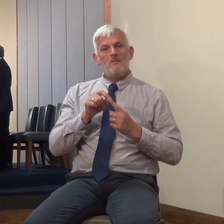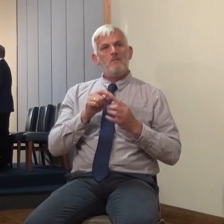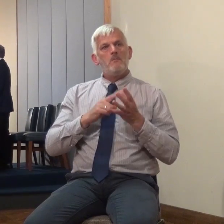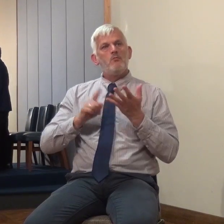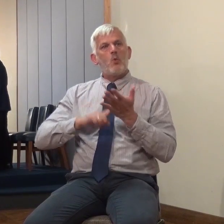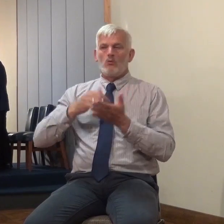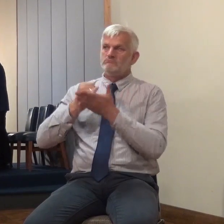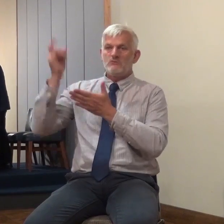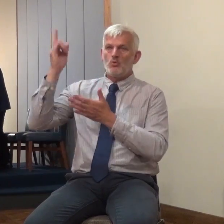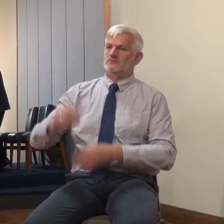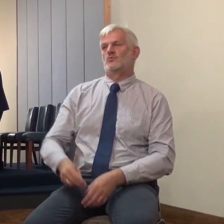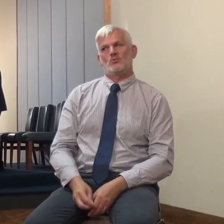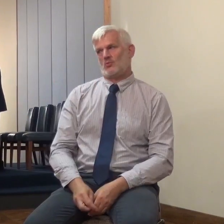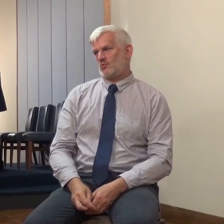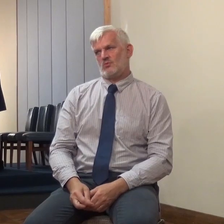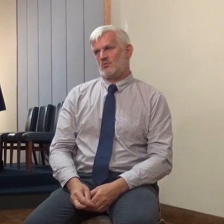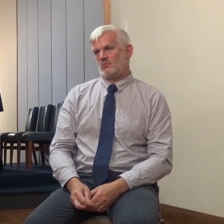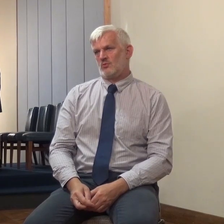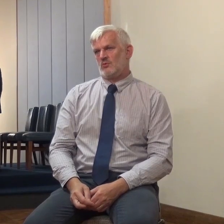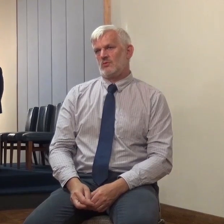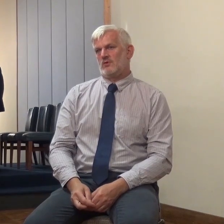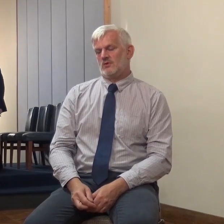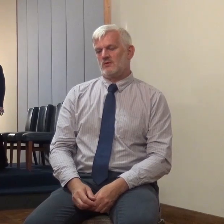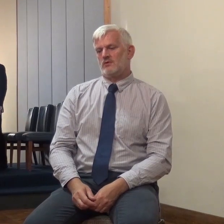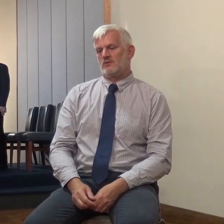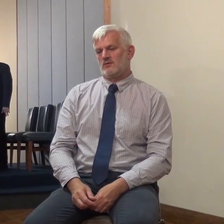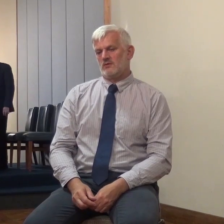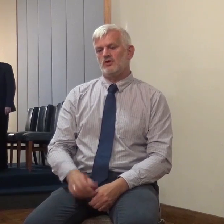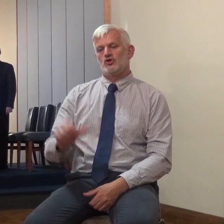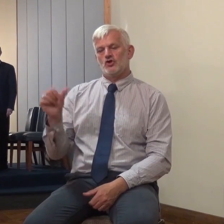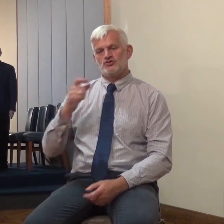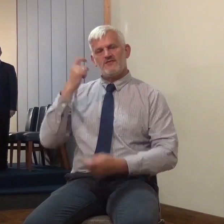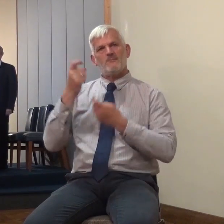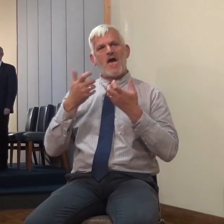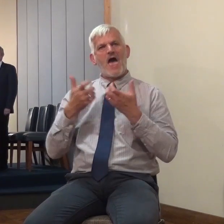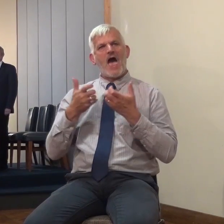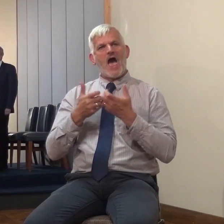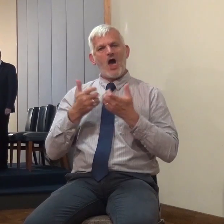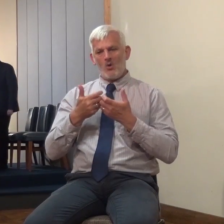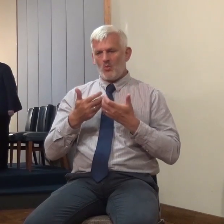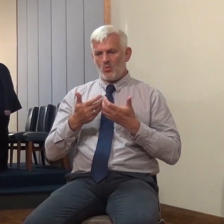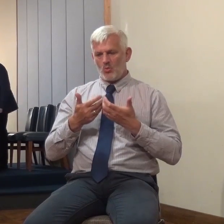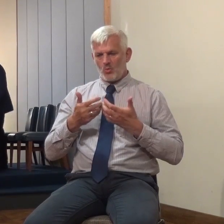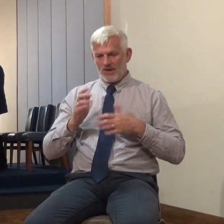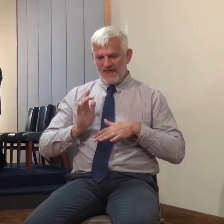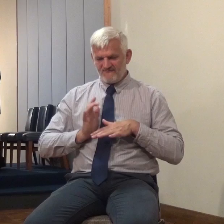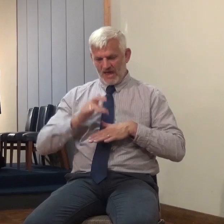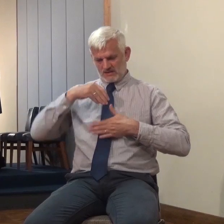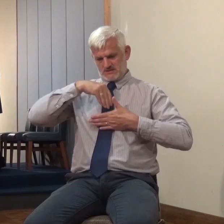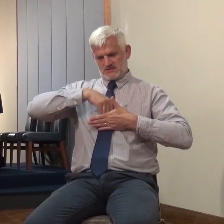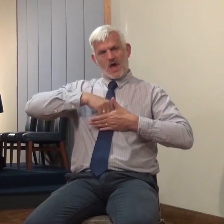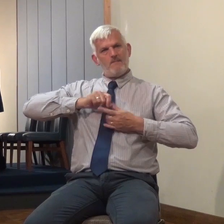retain instead and major on its linkage to the effect in the Old Testament and the effect for